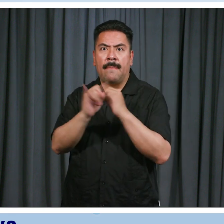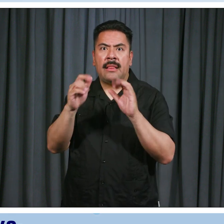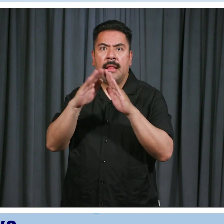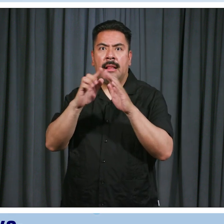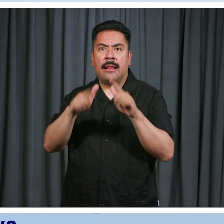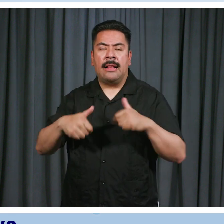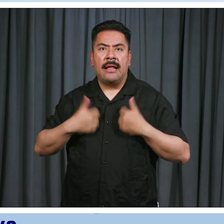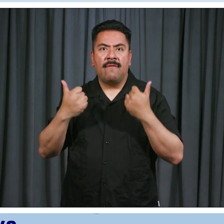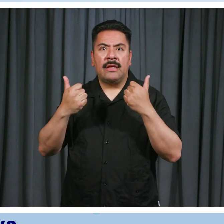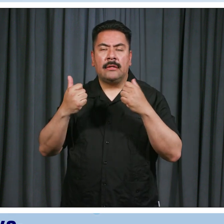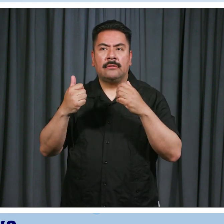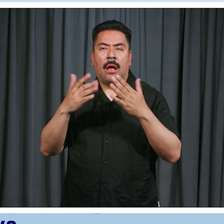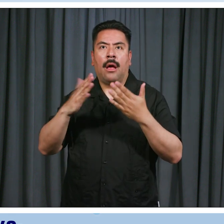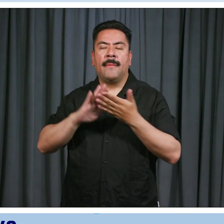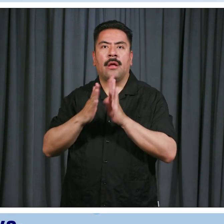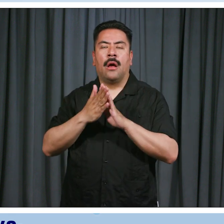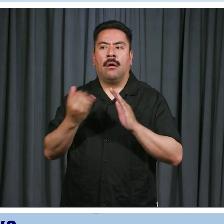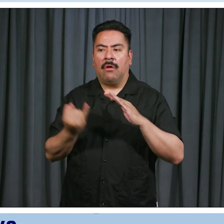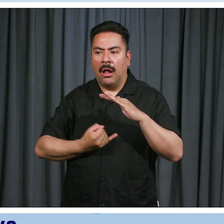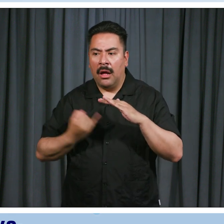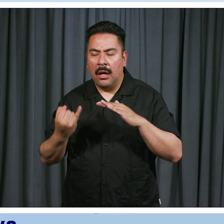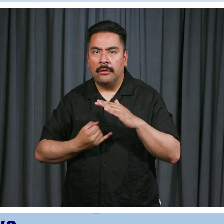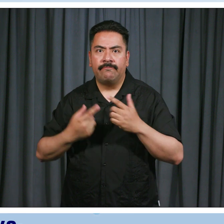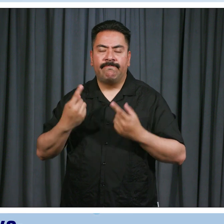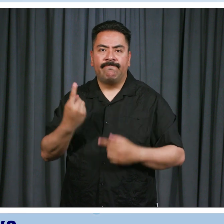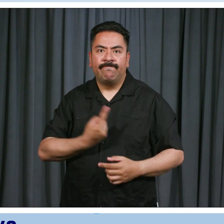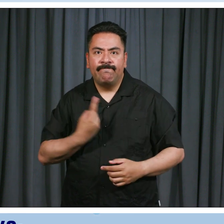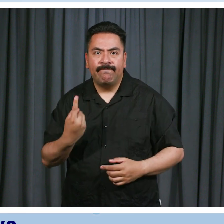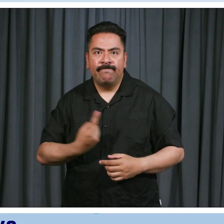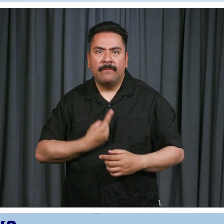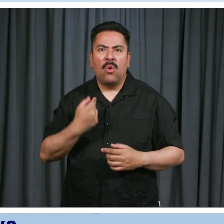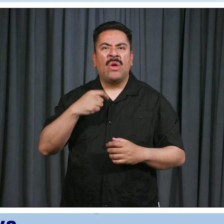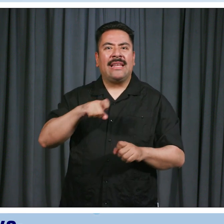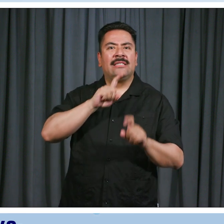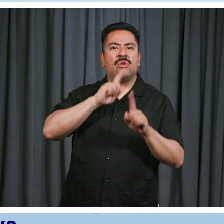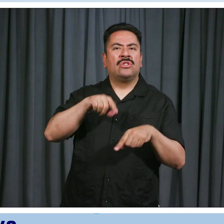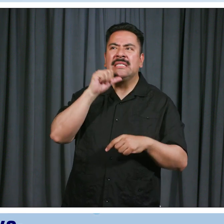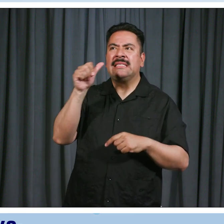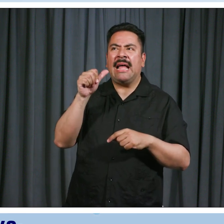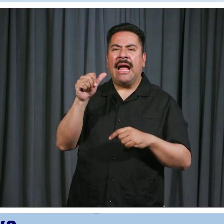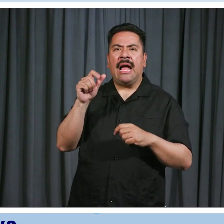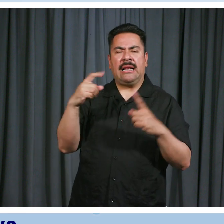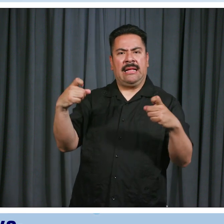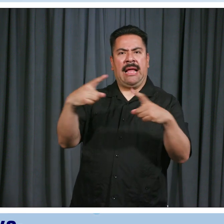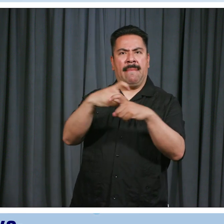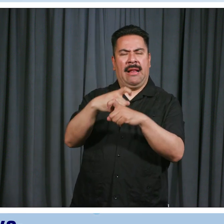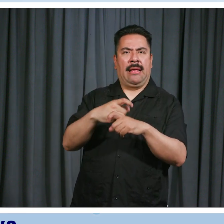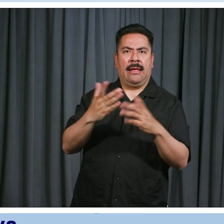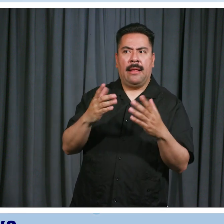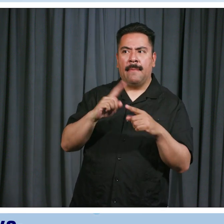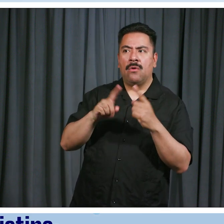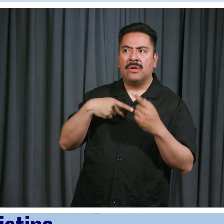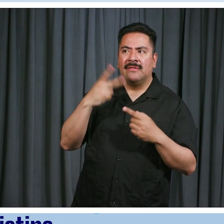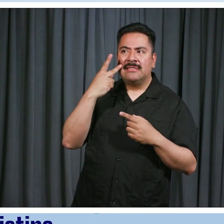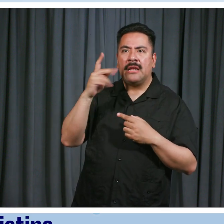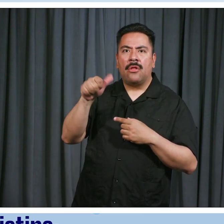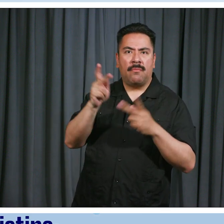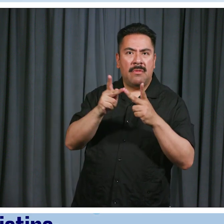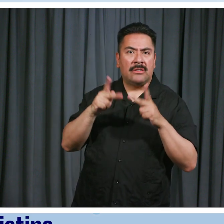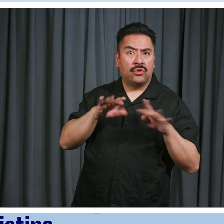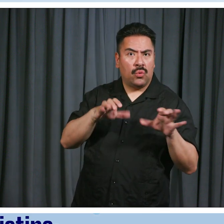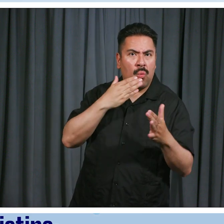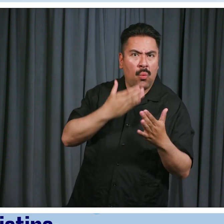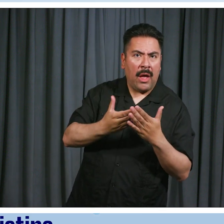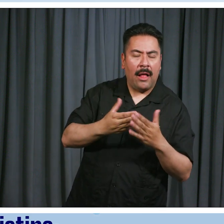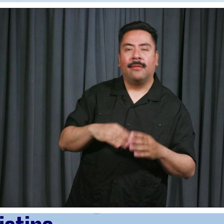to balance that. And there are solutions. It's not rocket science. And we've seen other places do that really well. Now we know